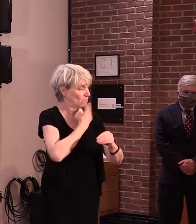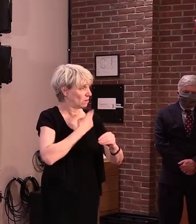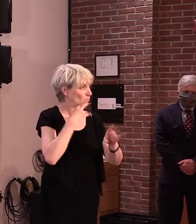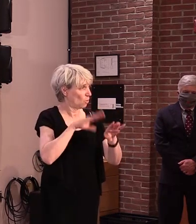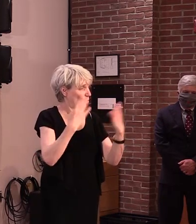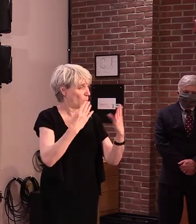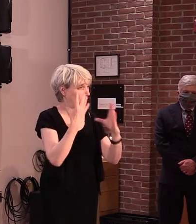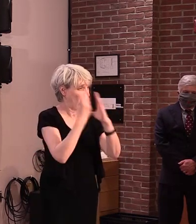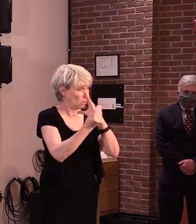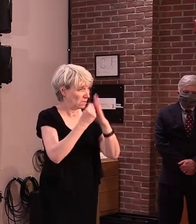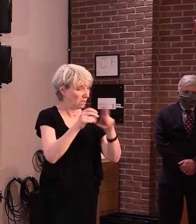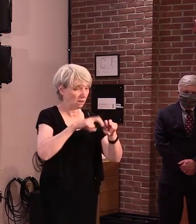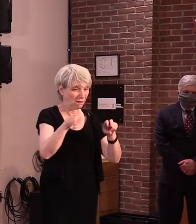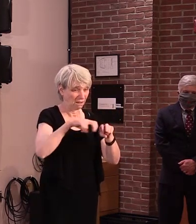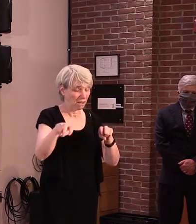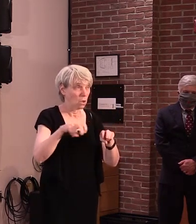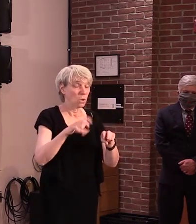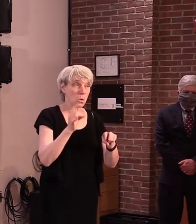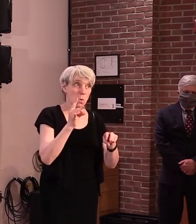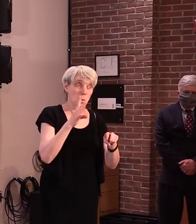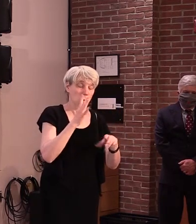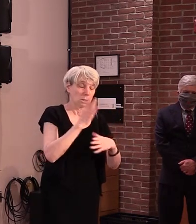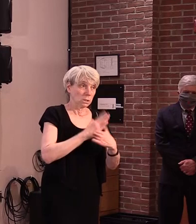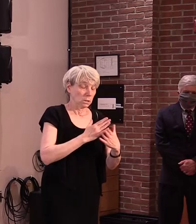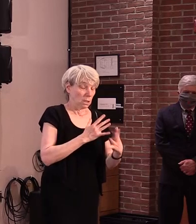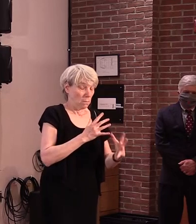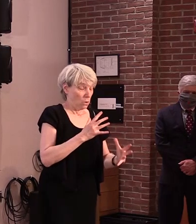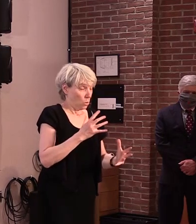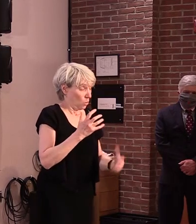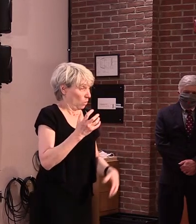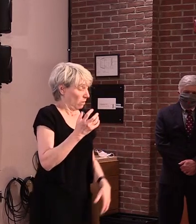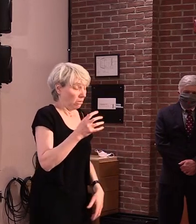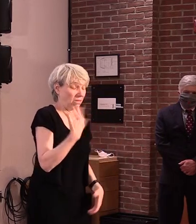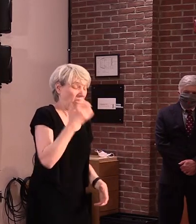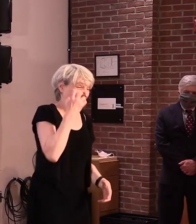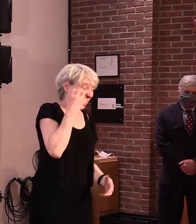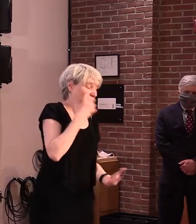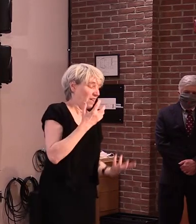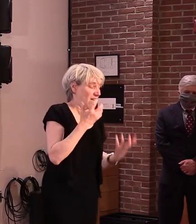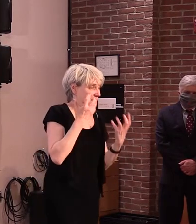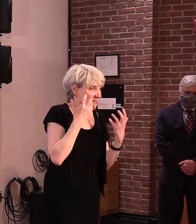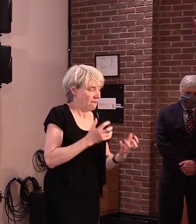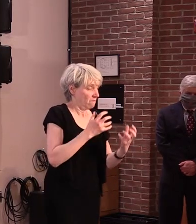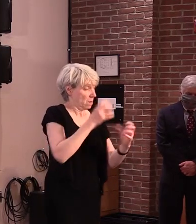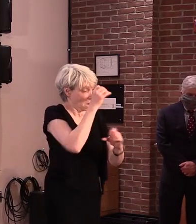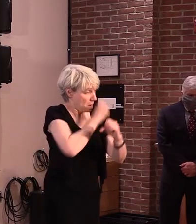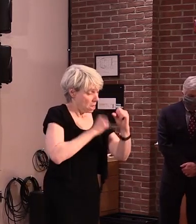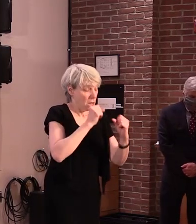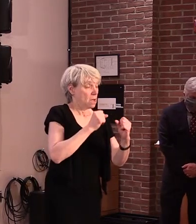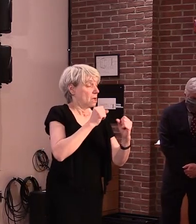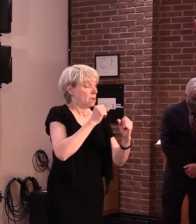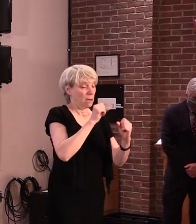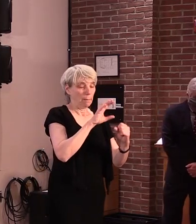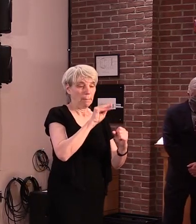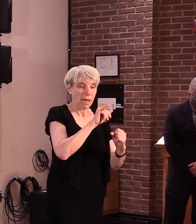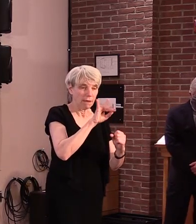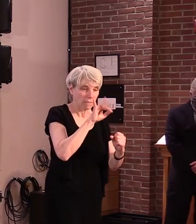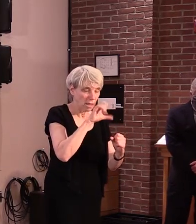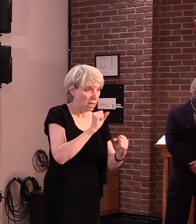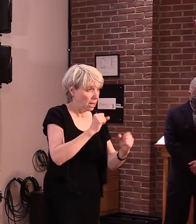got mayflies out there that are pretty thick and heavy, and they're to be followed by